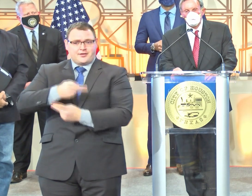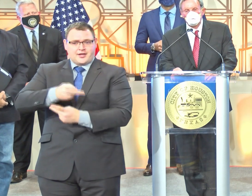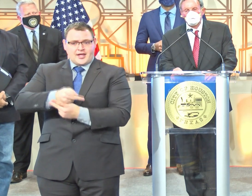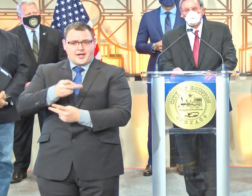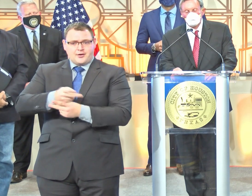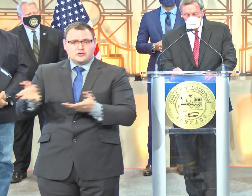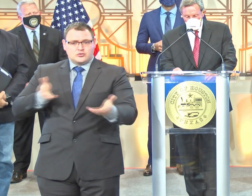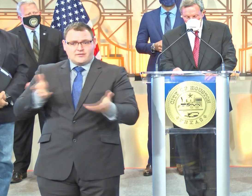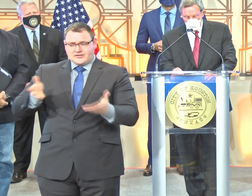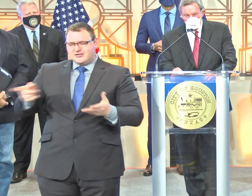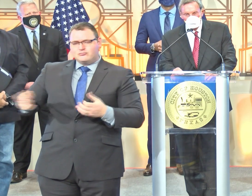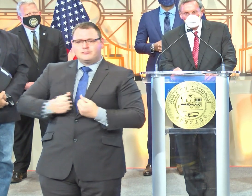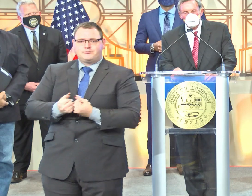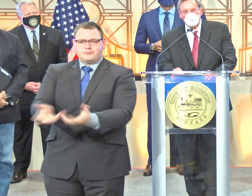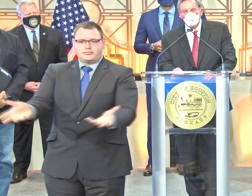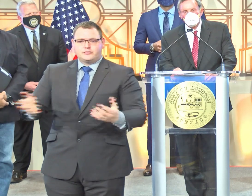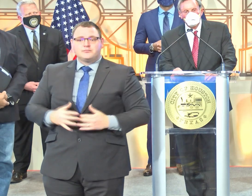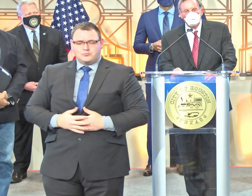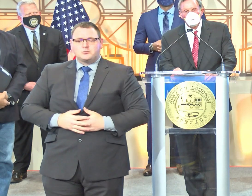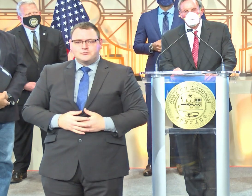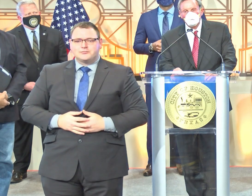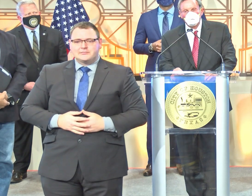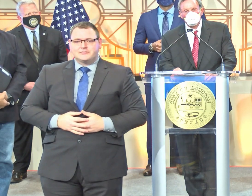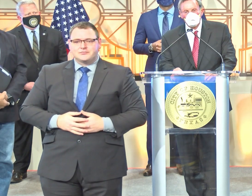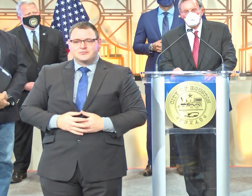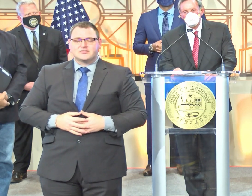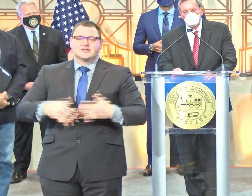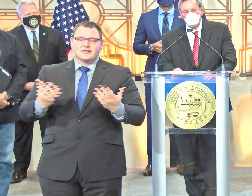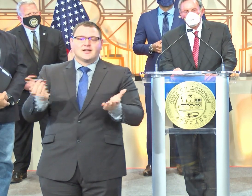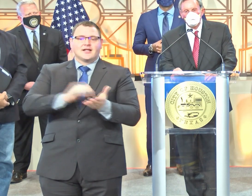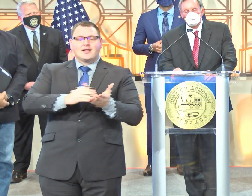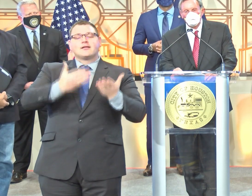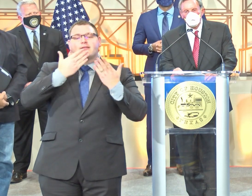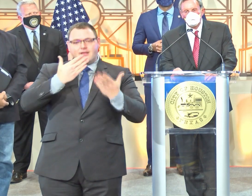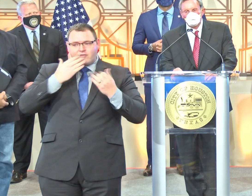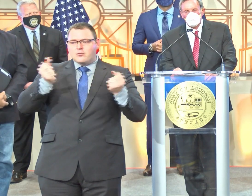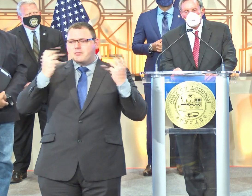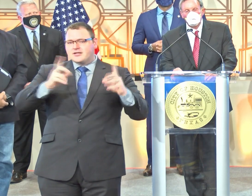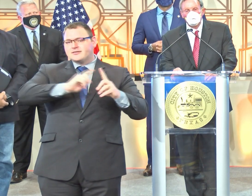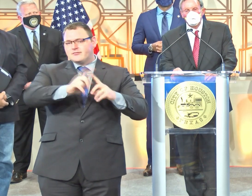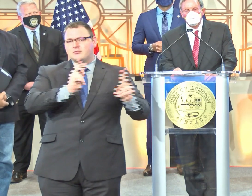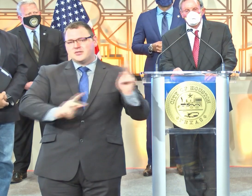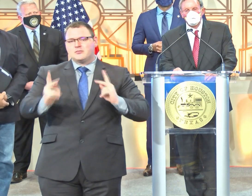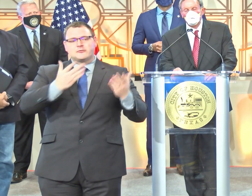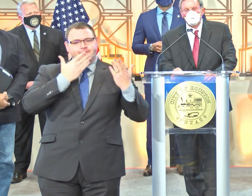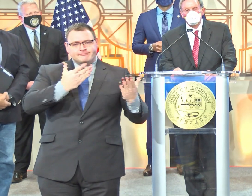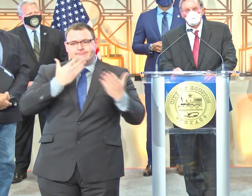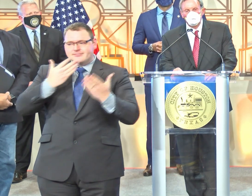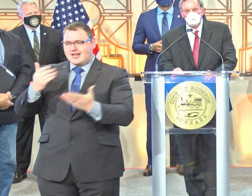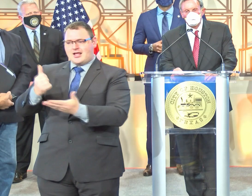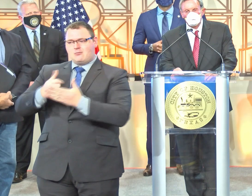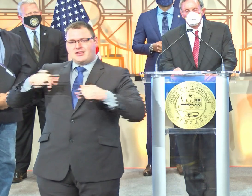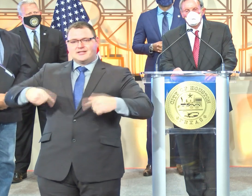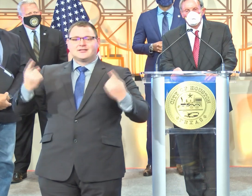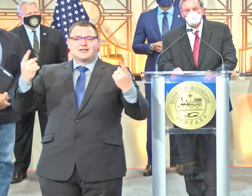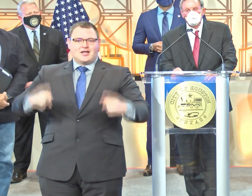folks to move in so they're not moving into an empty home. The second is we'll need help